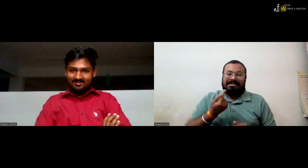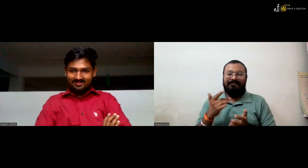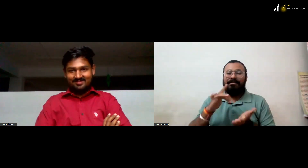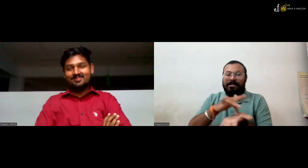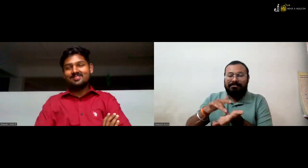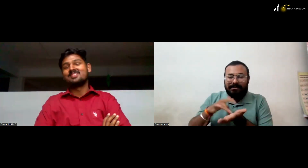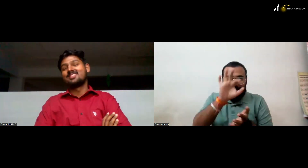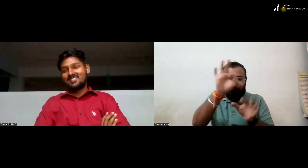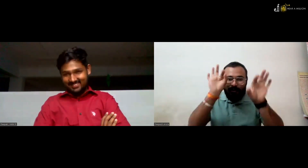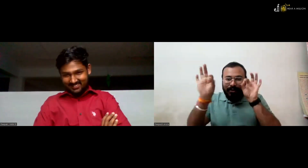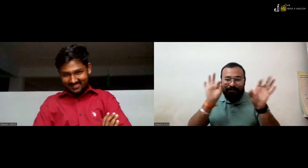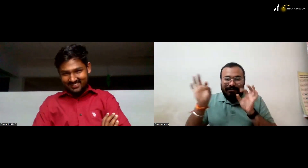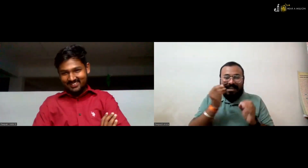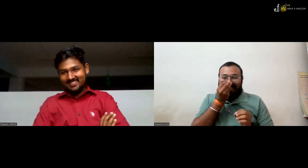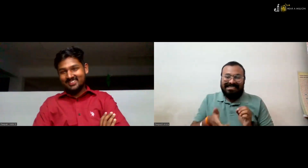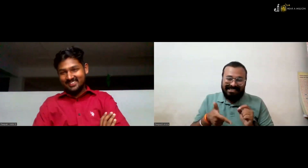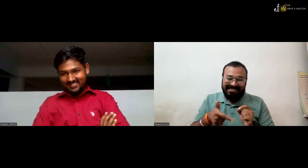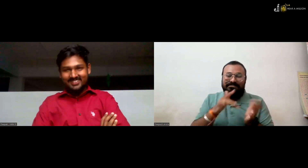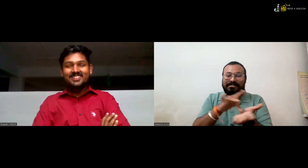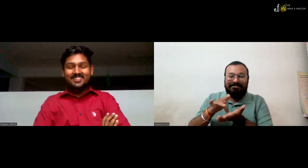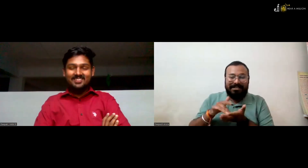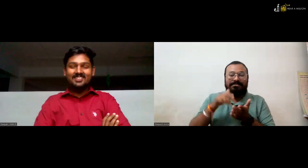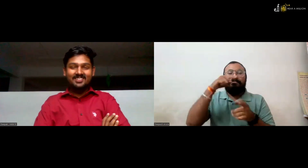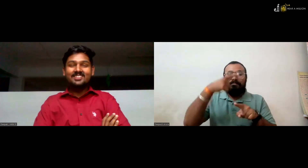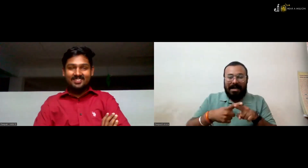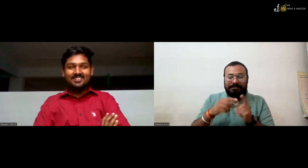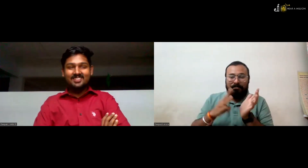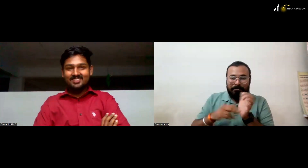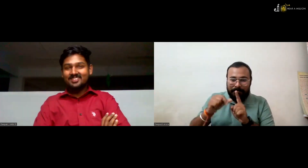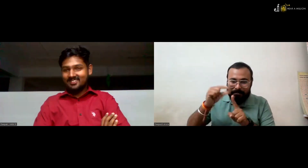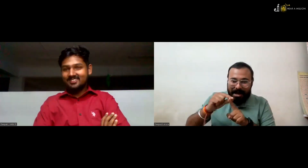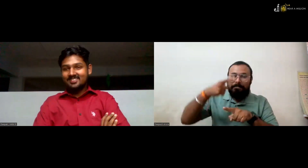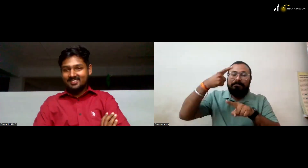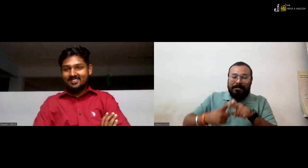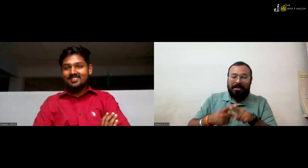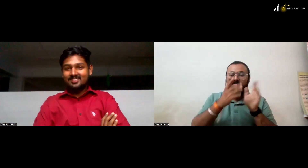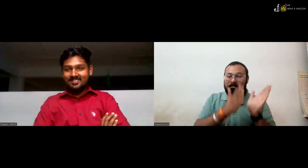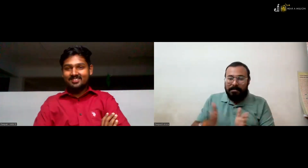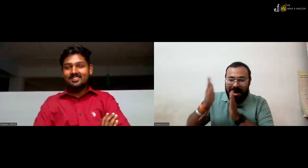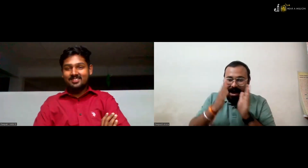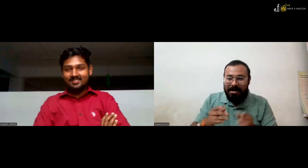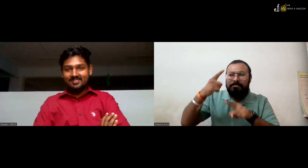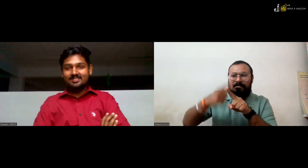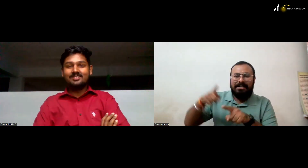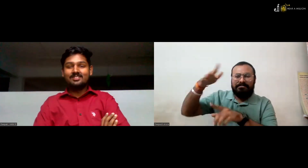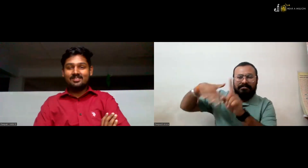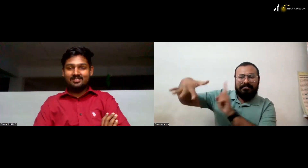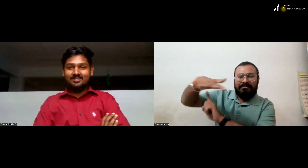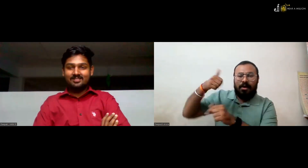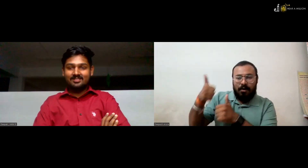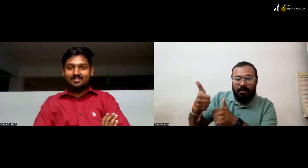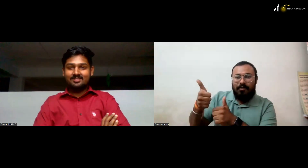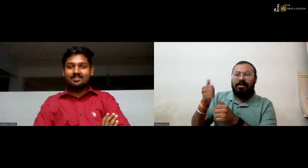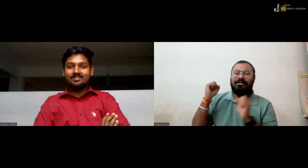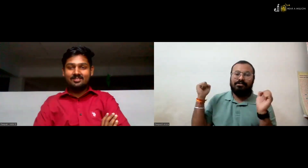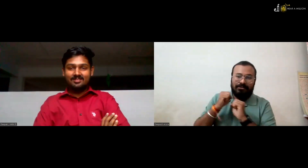friends used to help me. So I thought that I can choose some destinations where I wanted to visit. So I